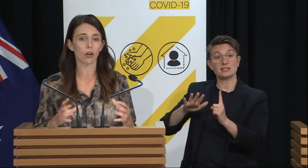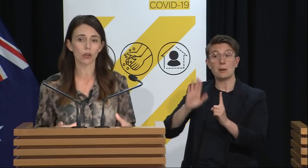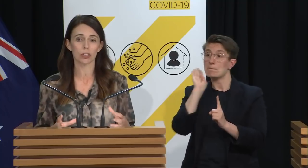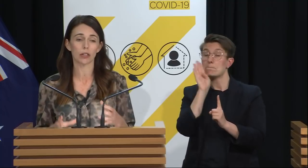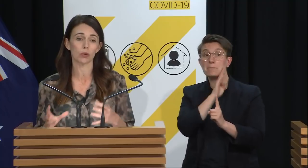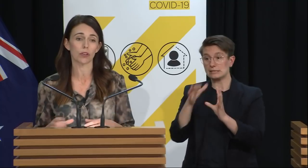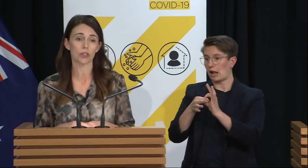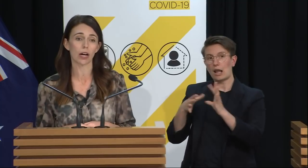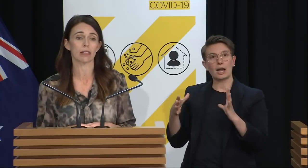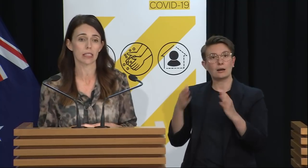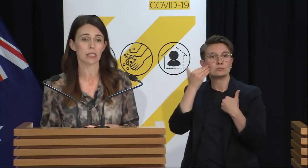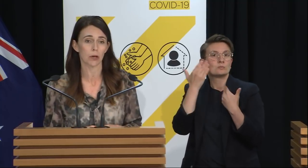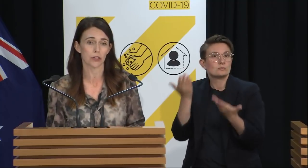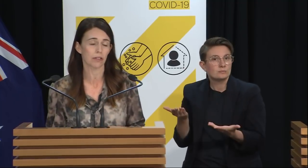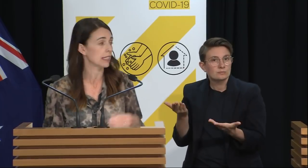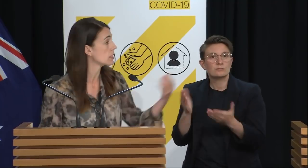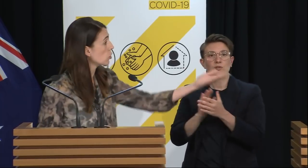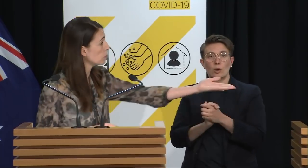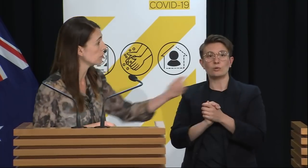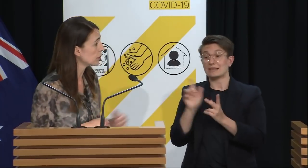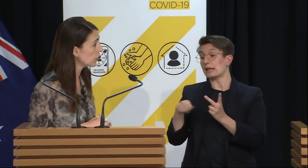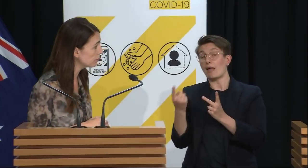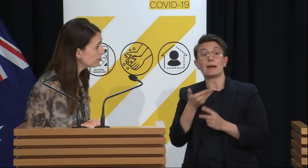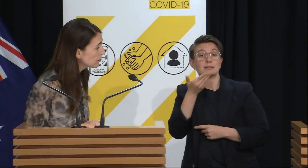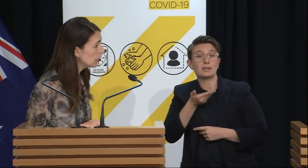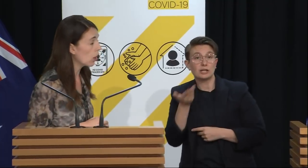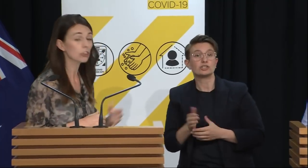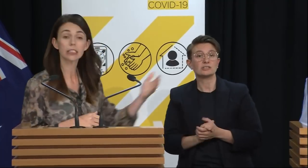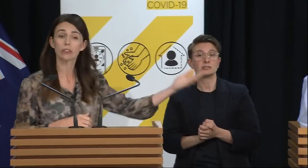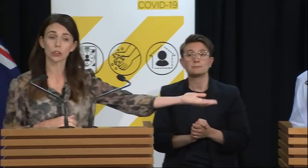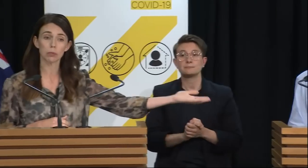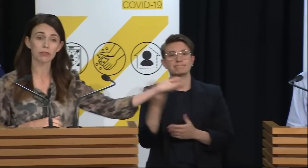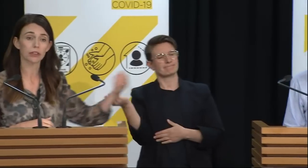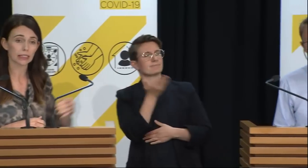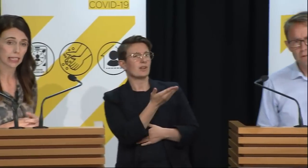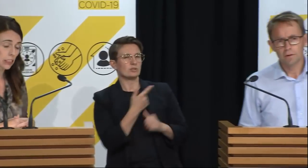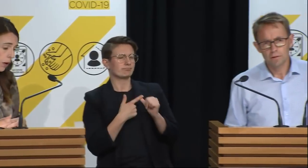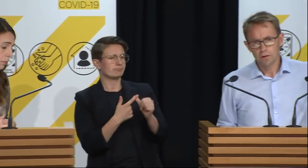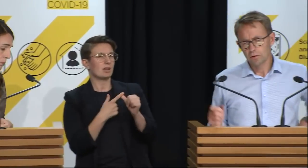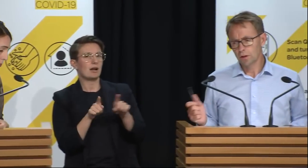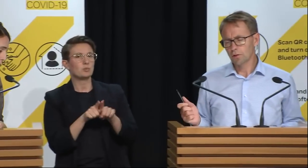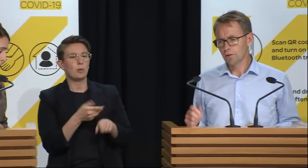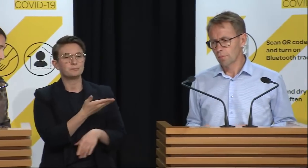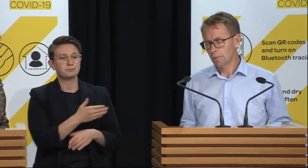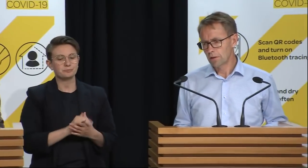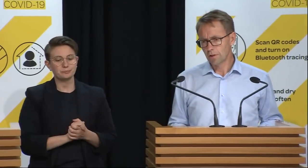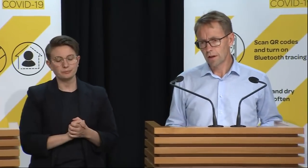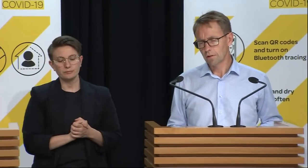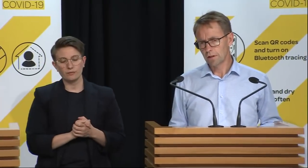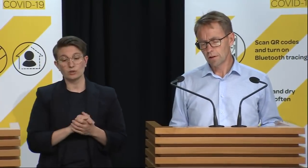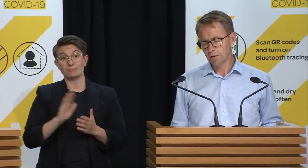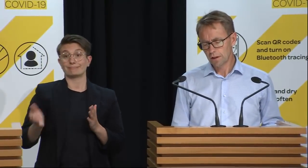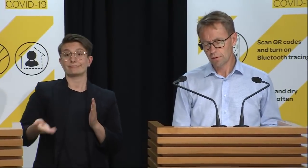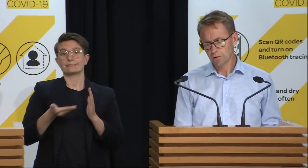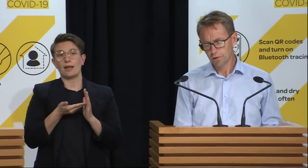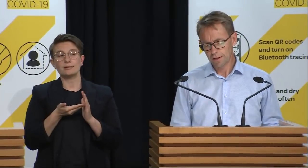concern alongside all of those high-risk exposure events. Dr. Bloomfield, though? I'll just let Dr. Bloomfield answer that as well. Can I just add to that?